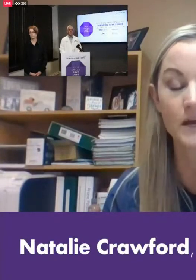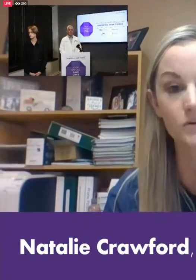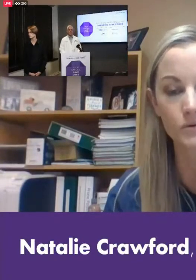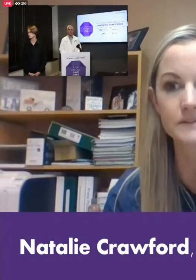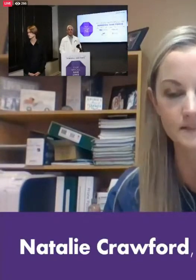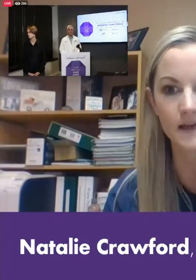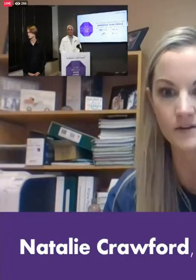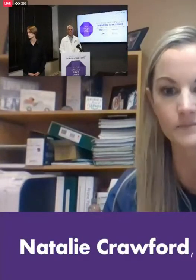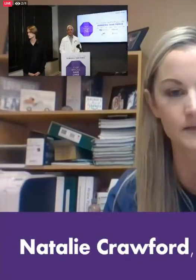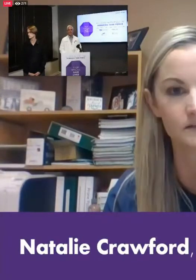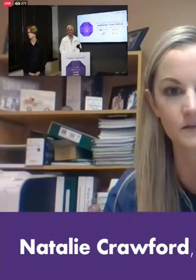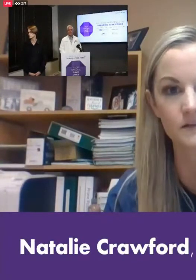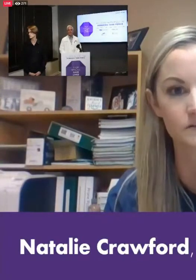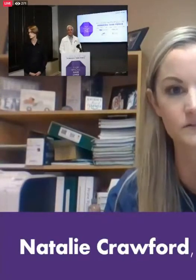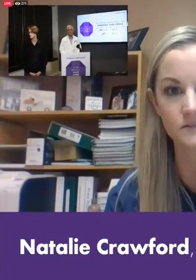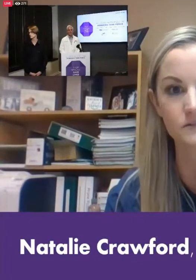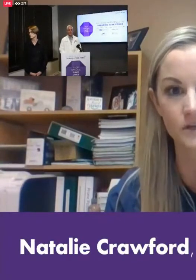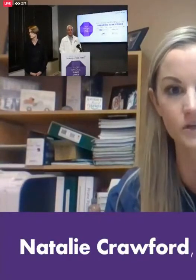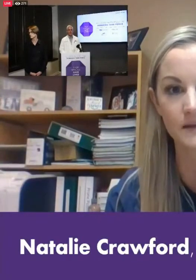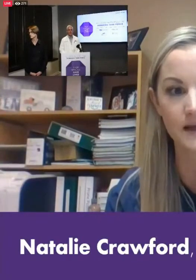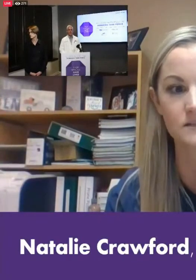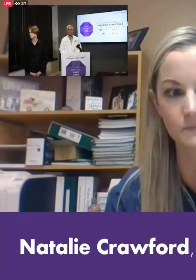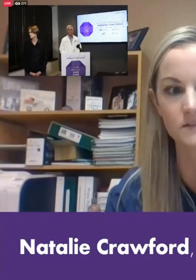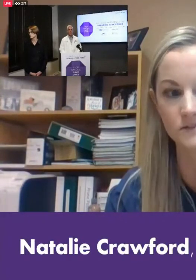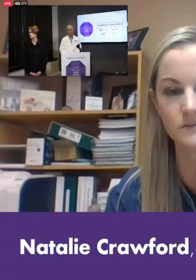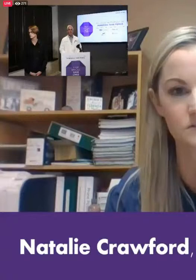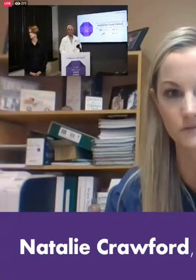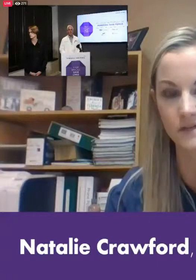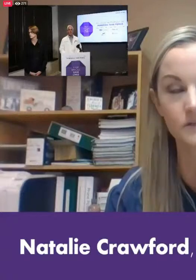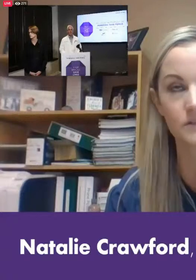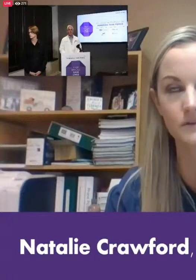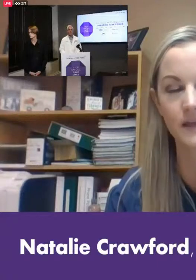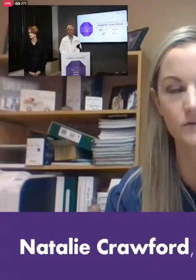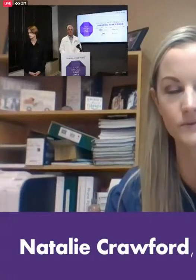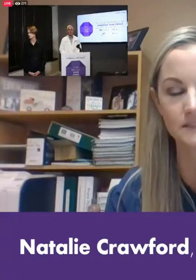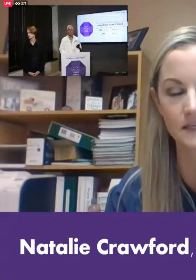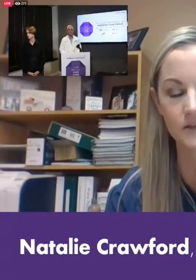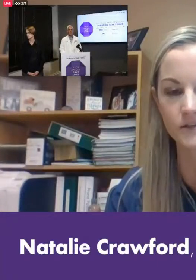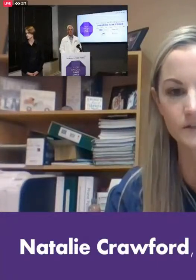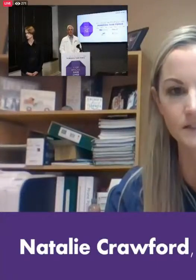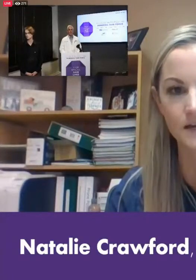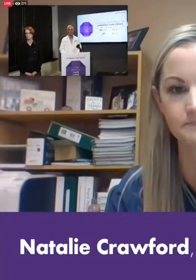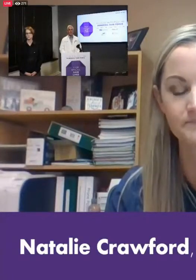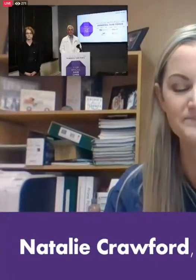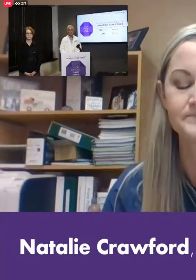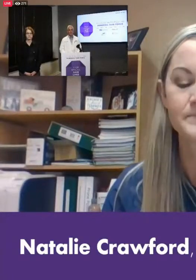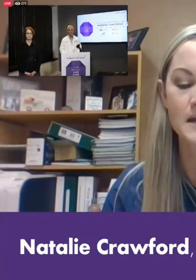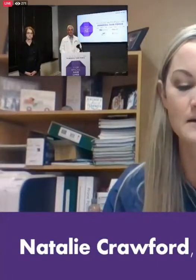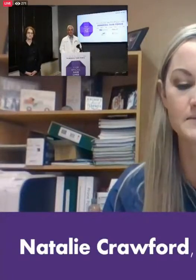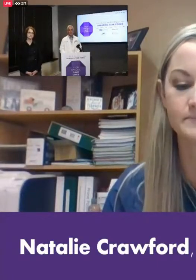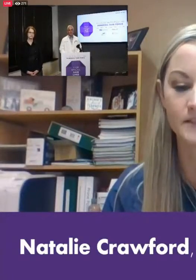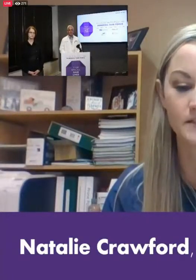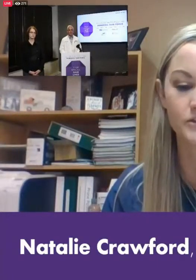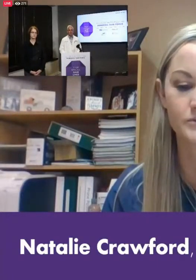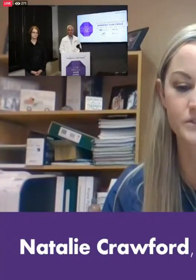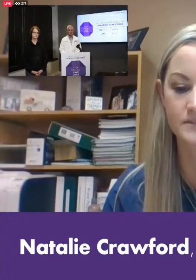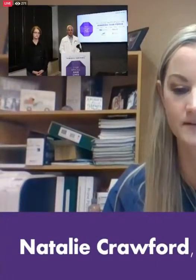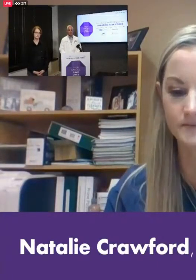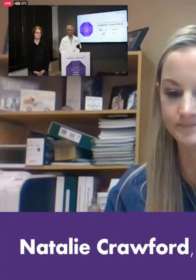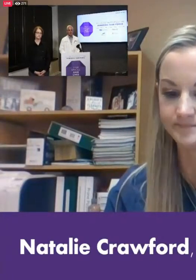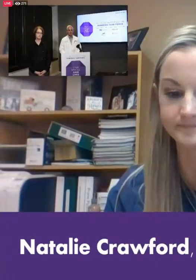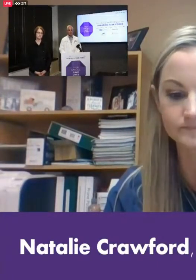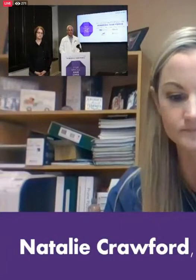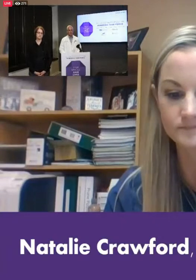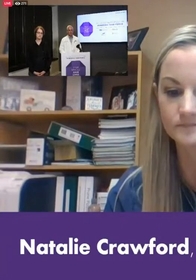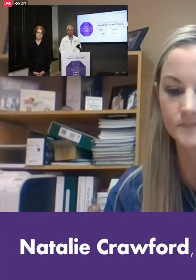I'm trying to hold it together, but there's a human aspect to this where you can't hold it together all the time. And